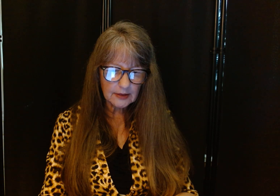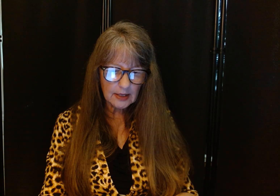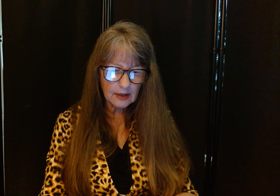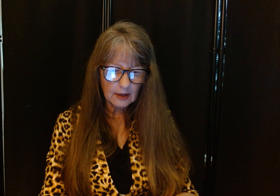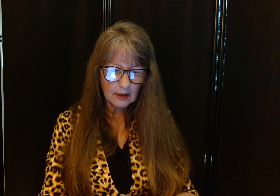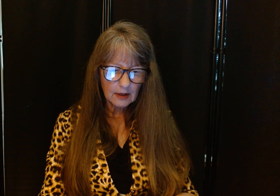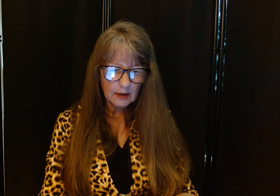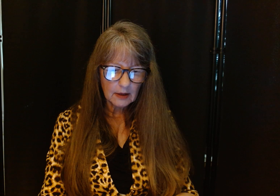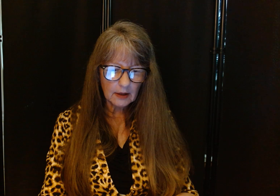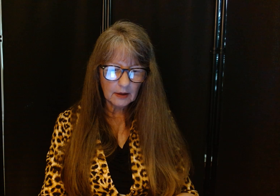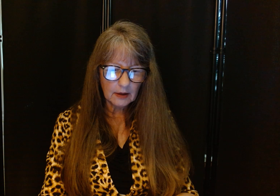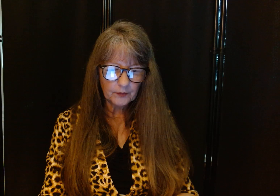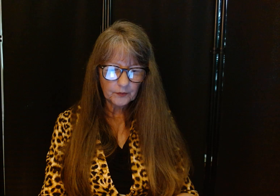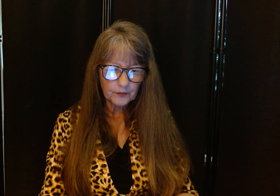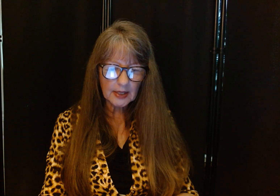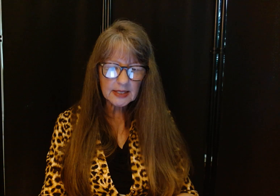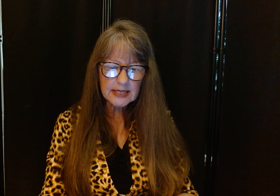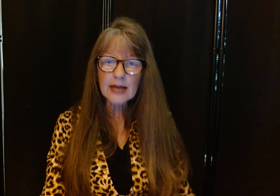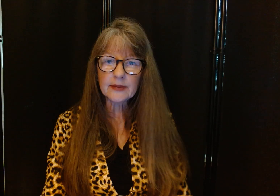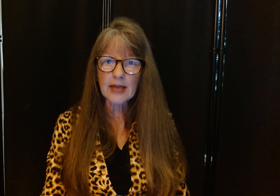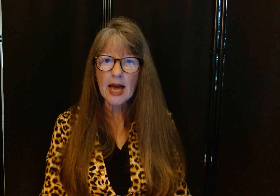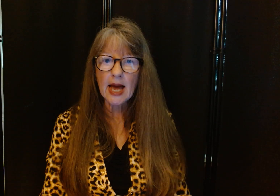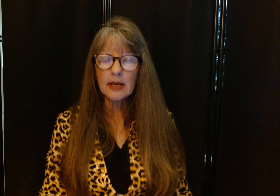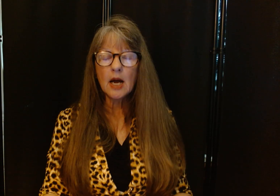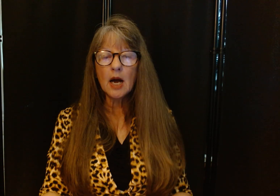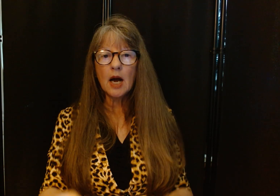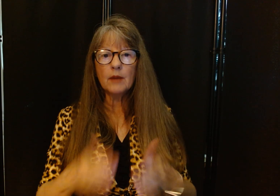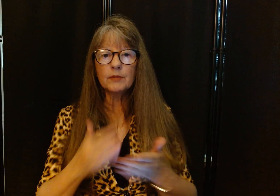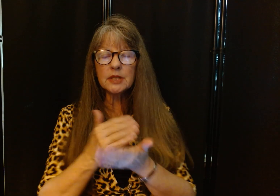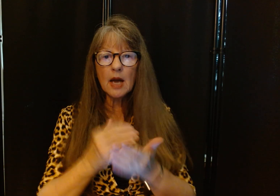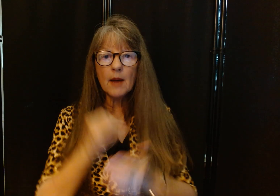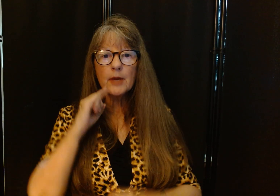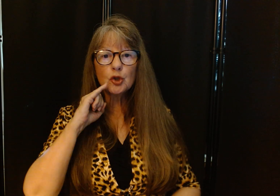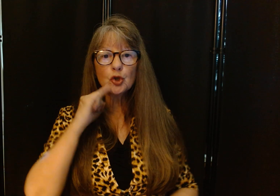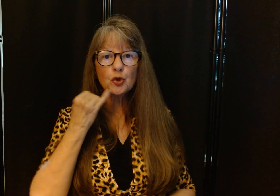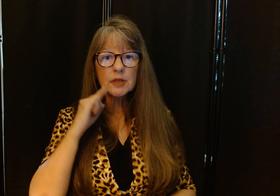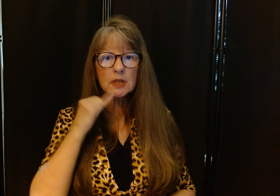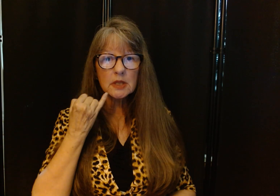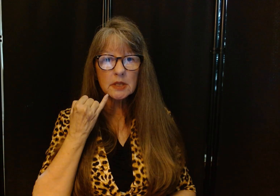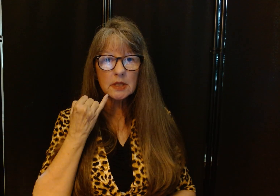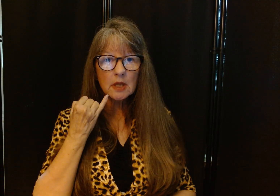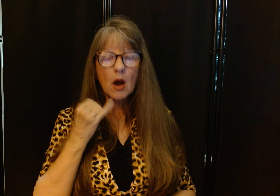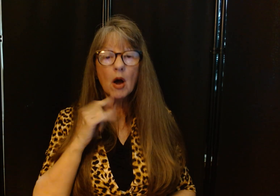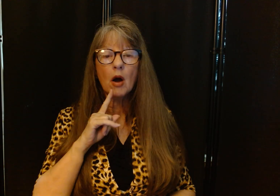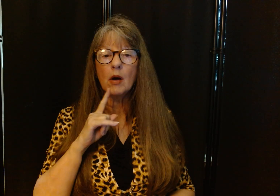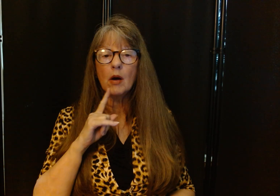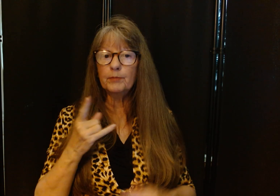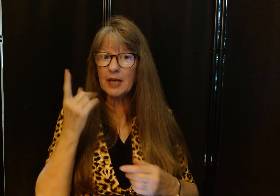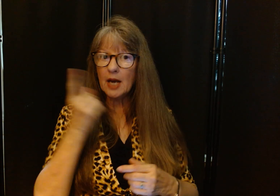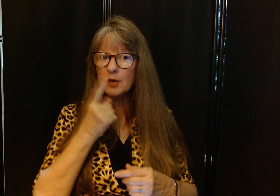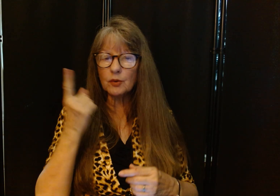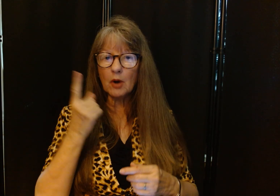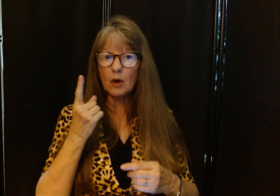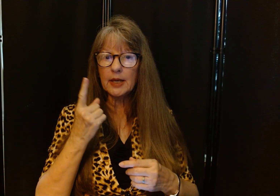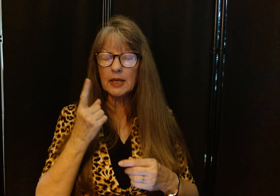think, they said that some juices, because they're already